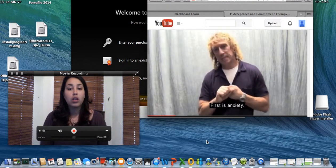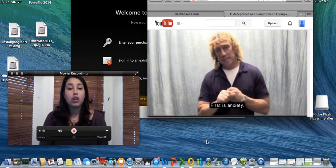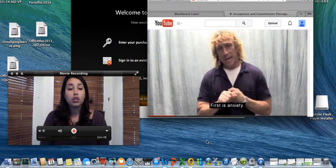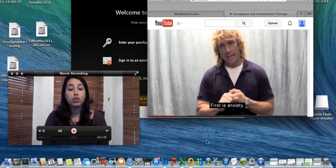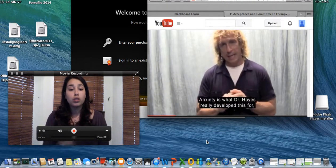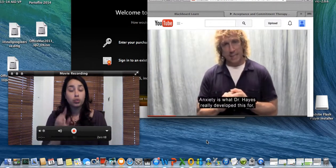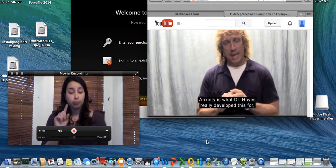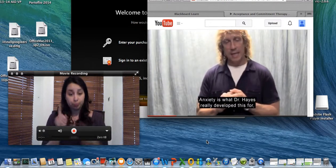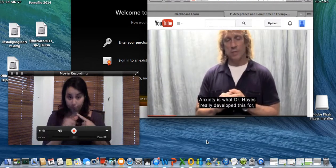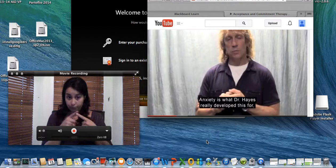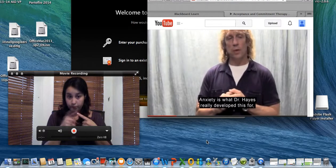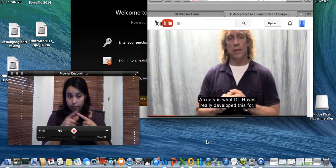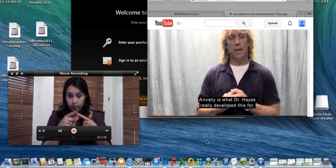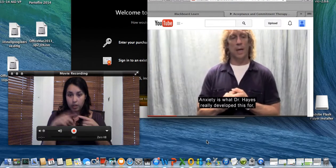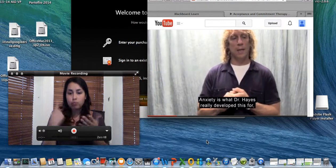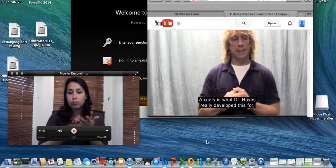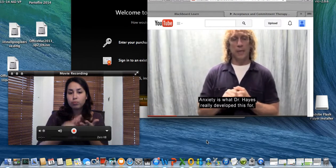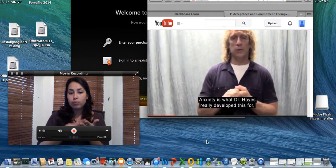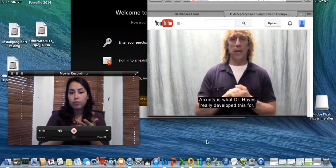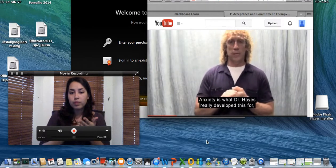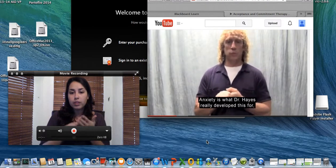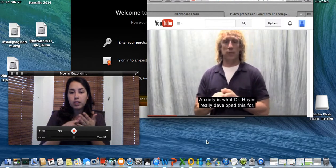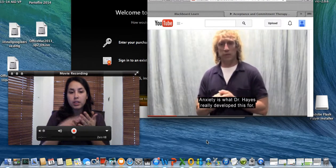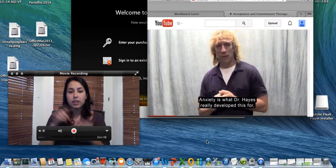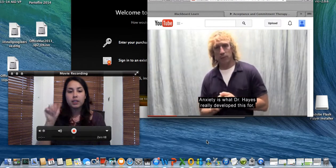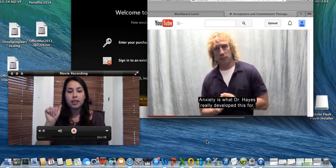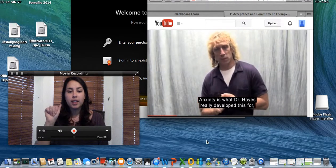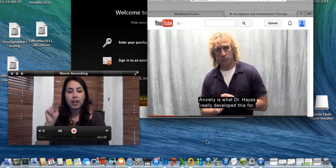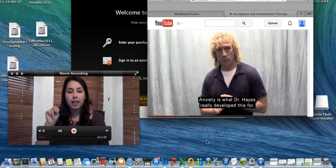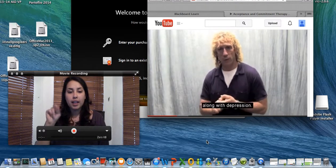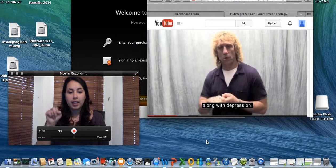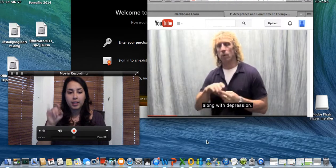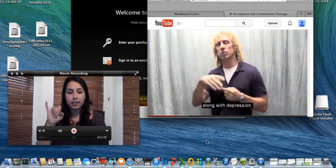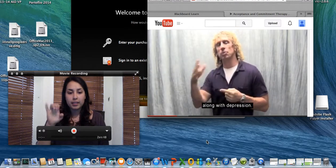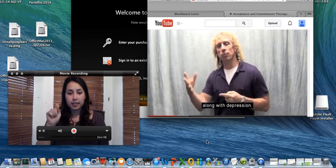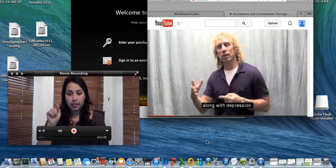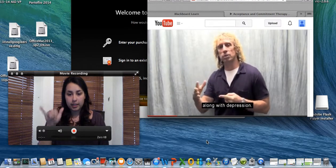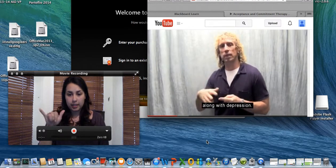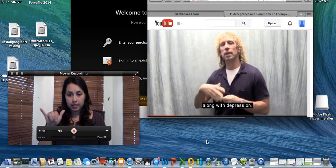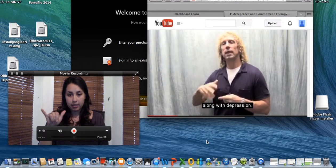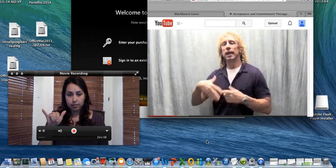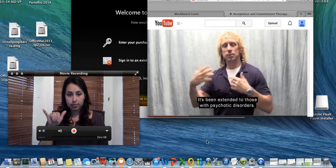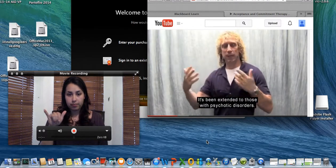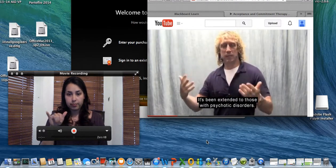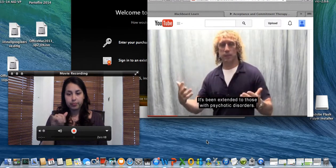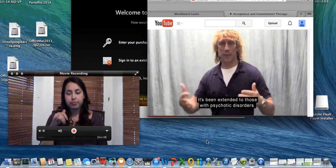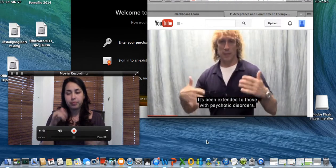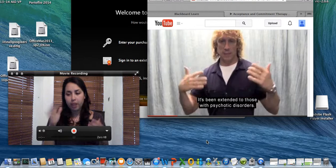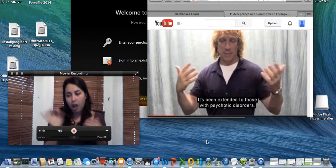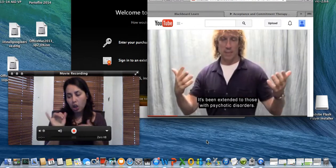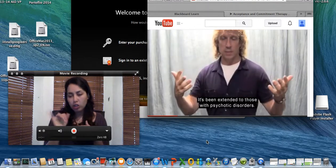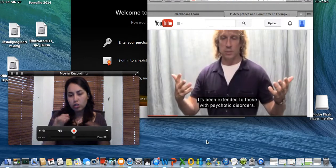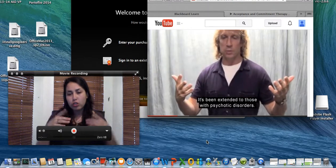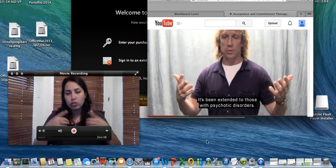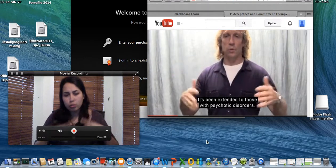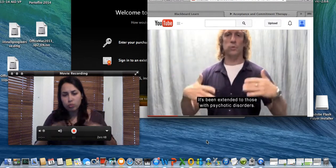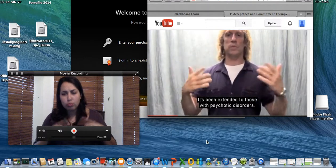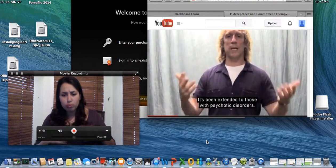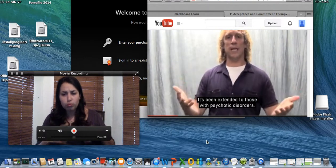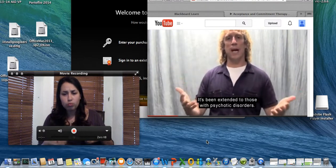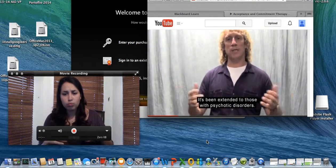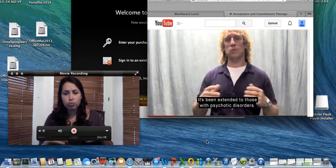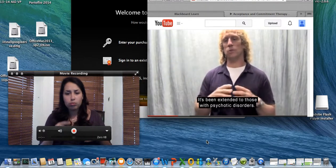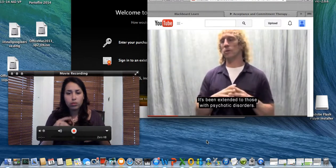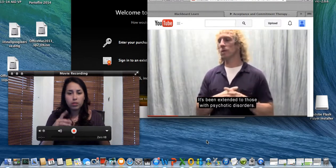is anxiety. Anxiety is what Dr. Hayes really developed this for, along with depression. It's been extended to those